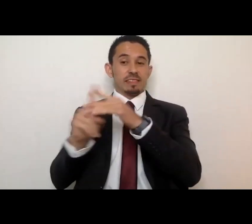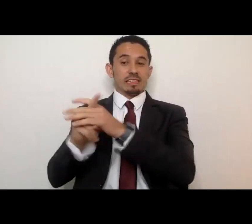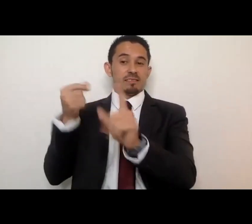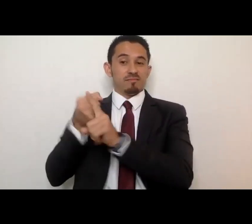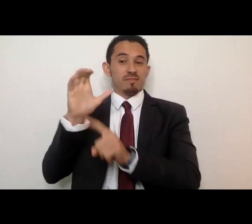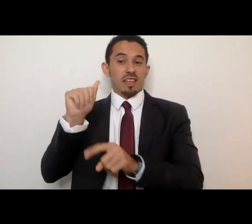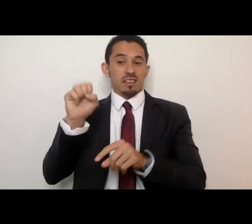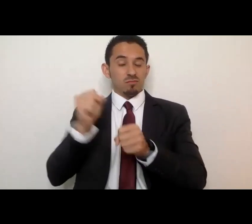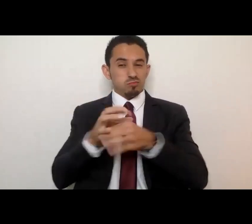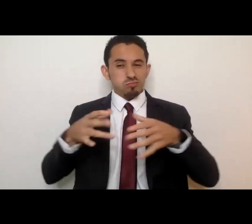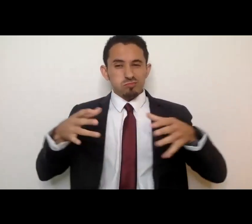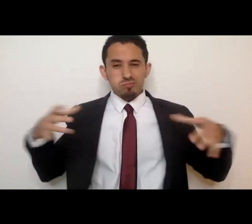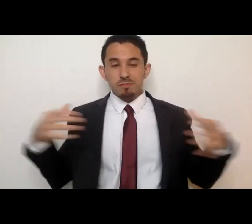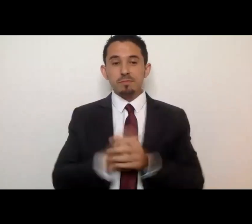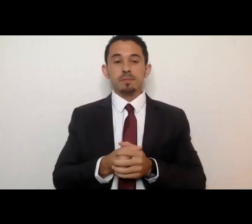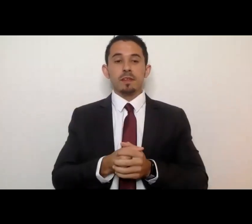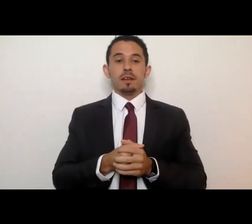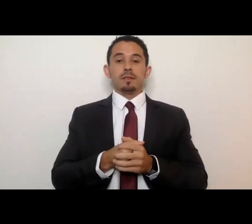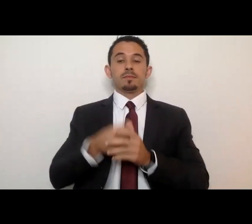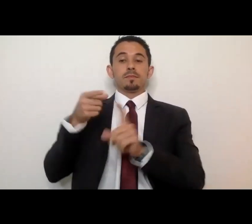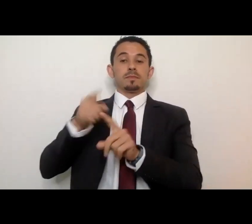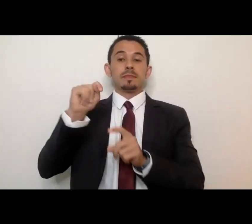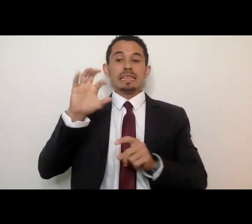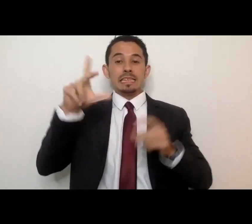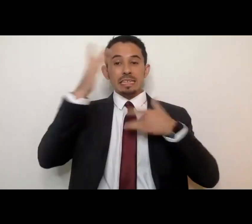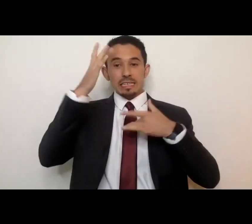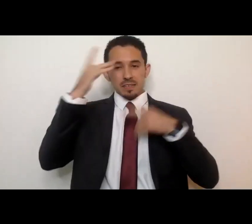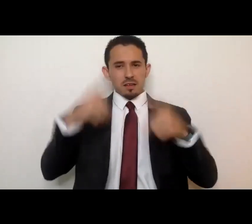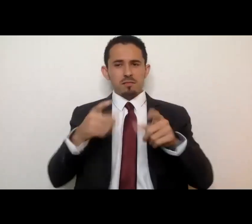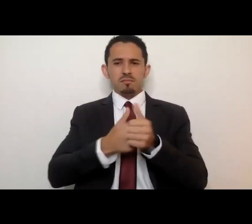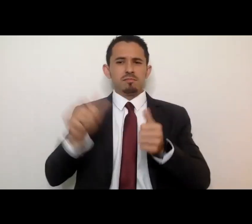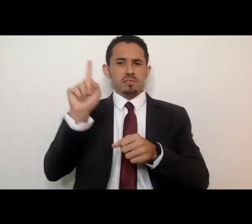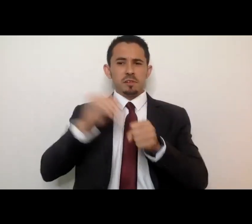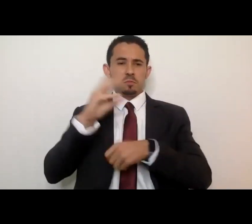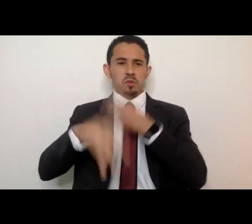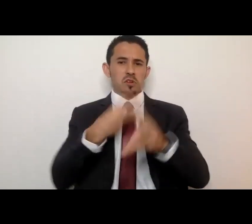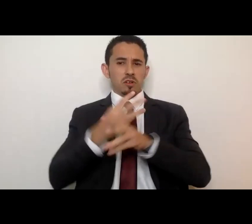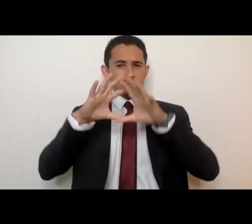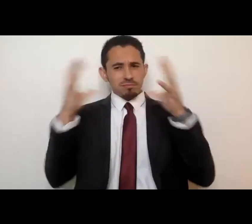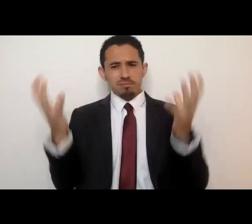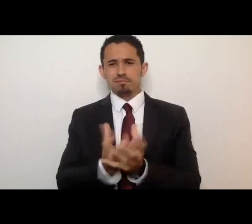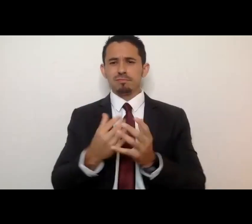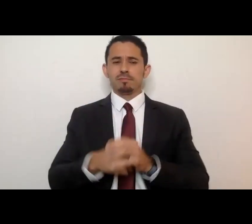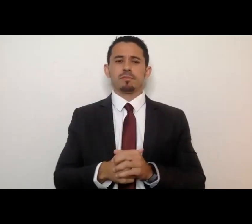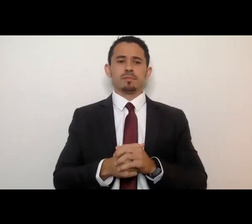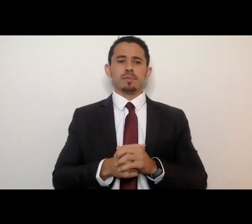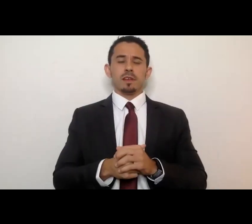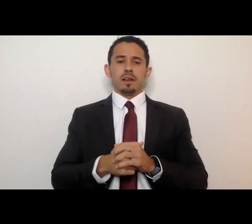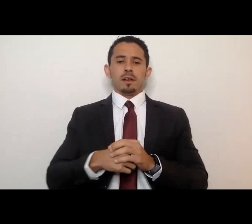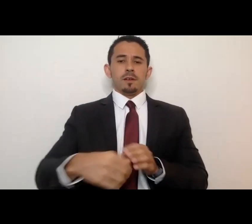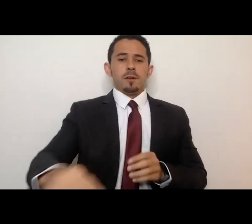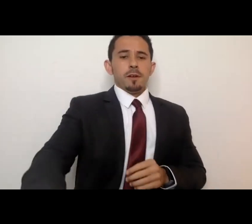reasons and many variables involved in why tick-borne diseases are growing in prevalence. Tick-borne diseases happen everywhere in the